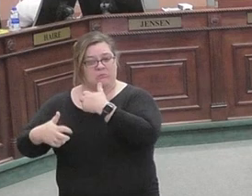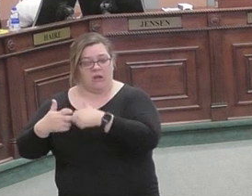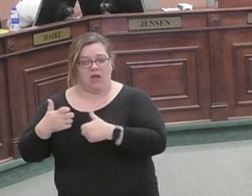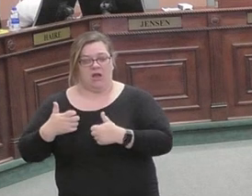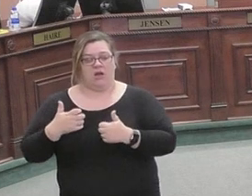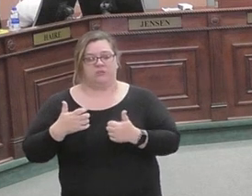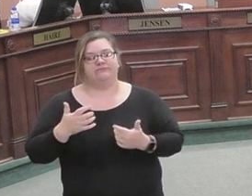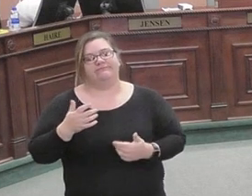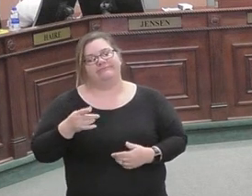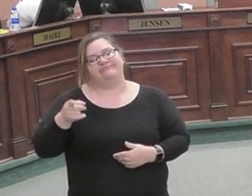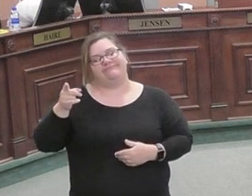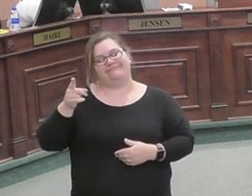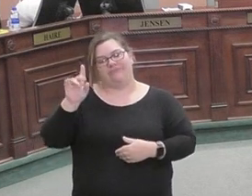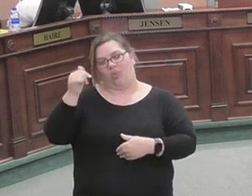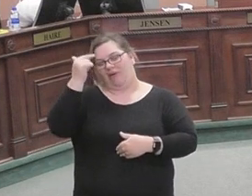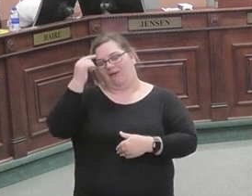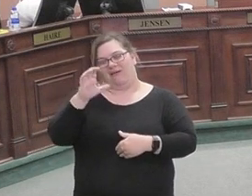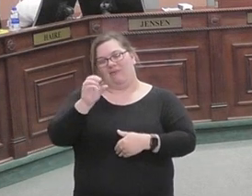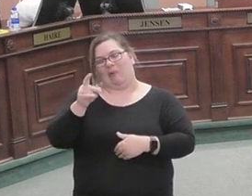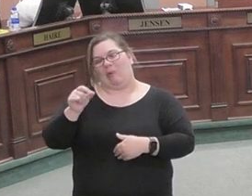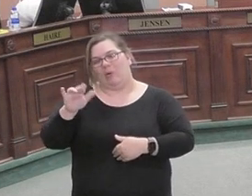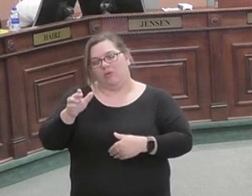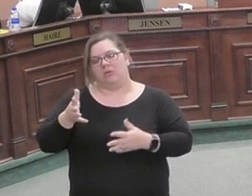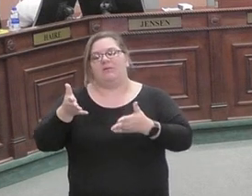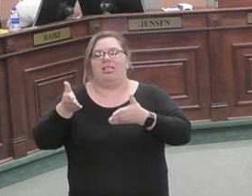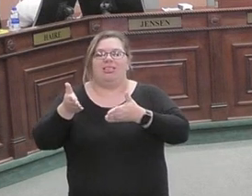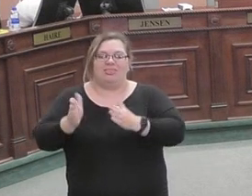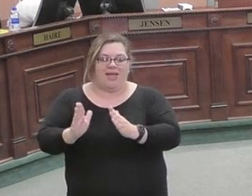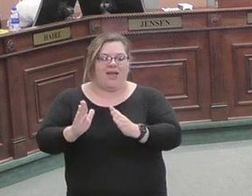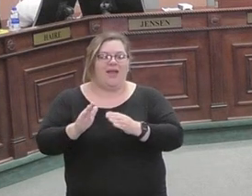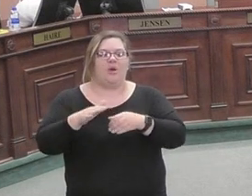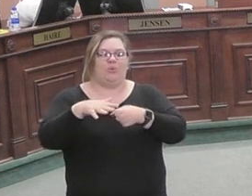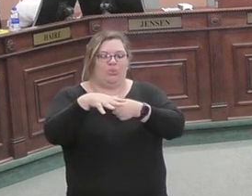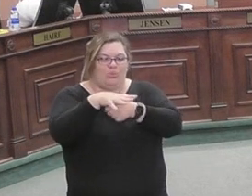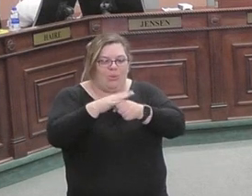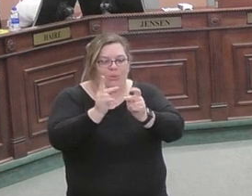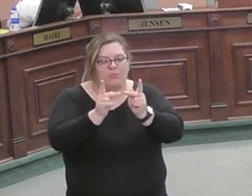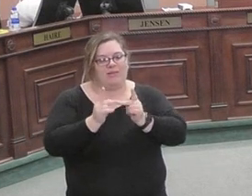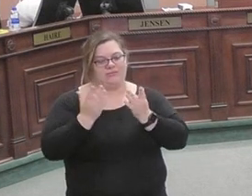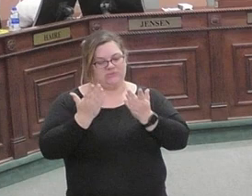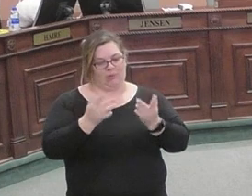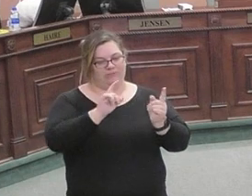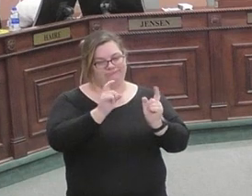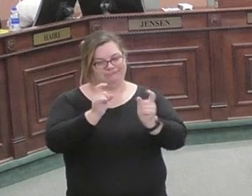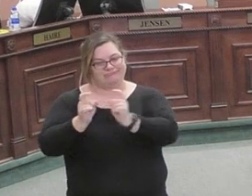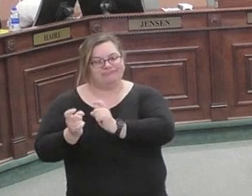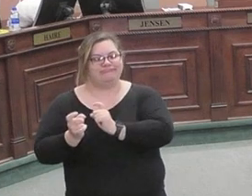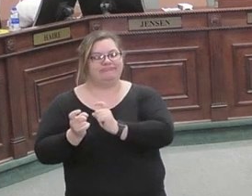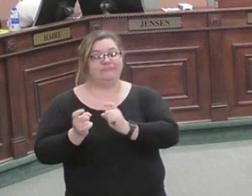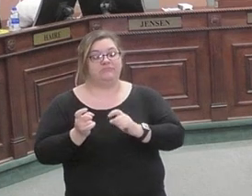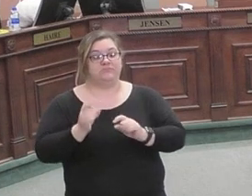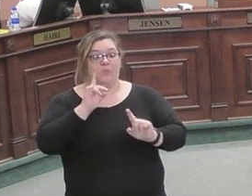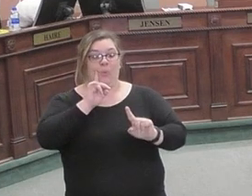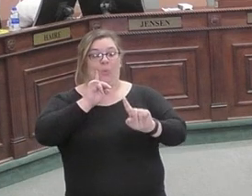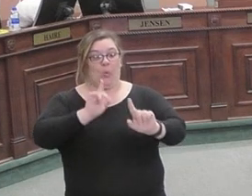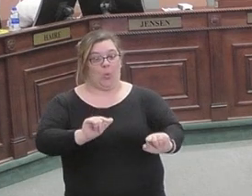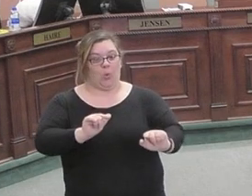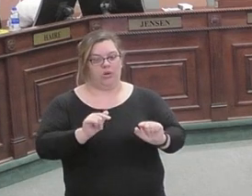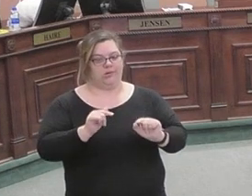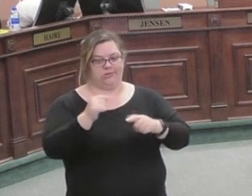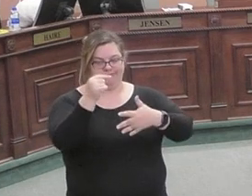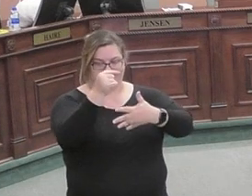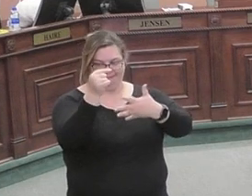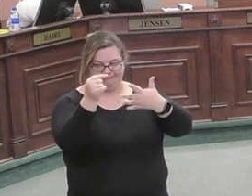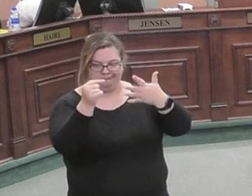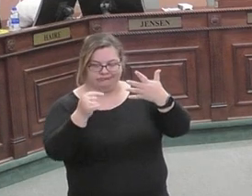left the ability for local jurisdictions to make adjustments to the order. The order, as you know, covers a number of things. It